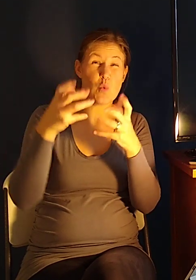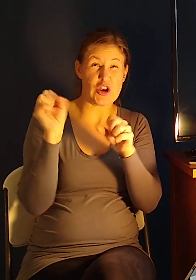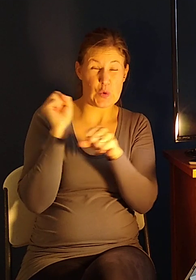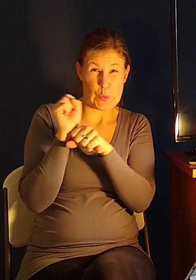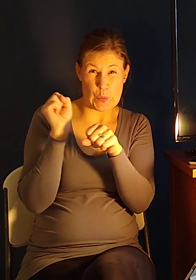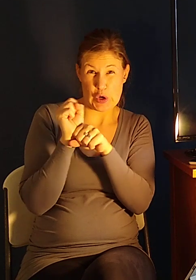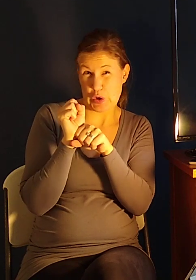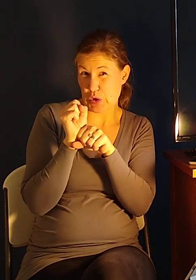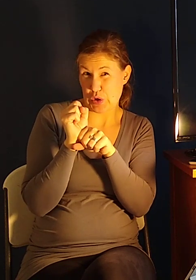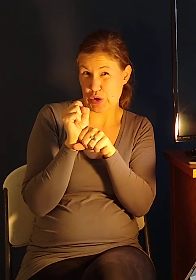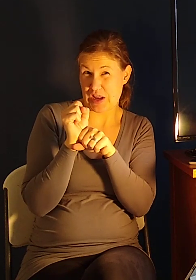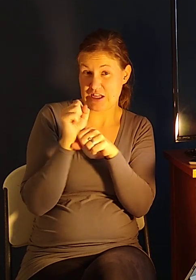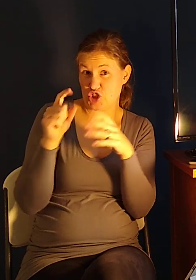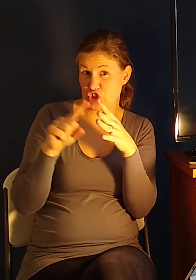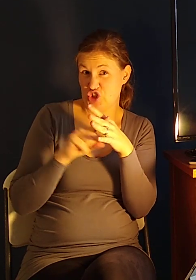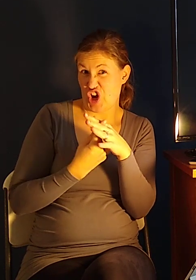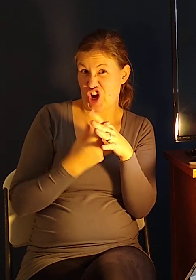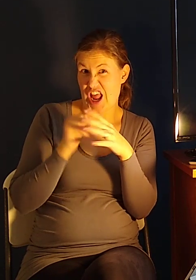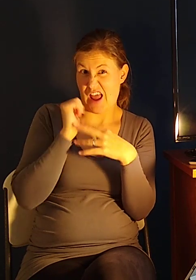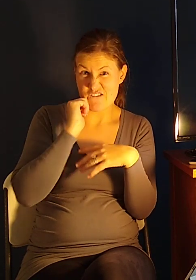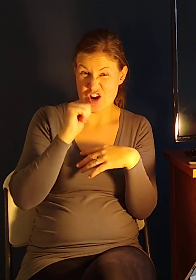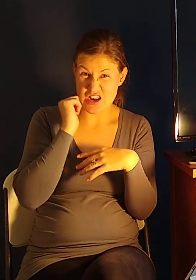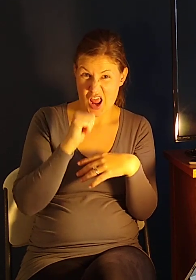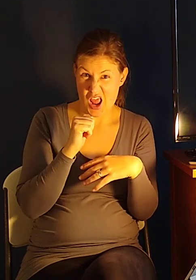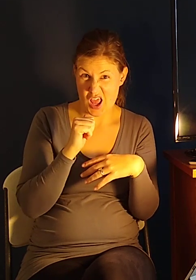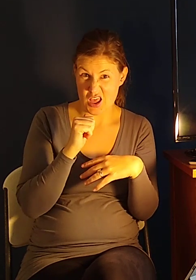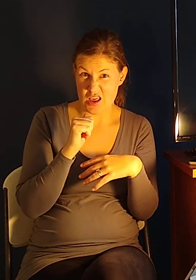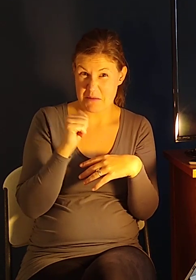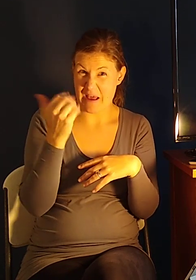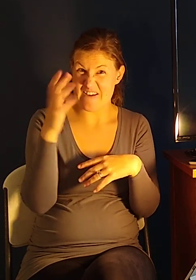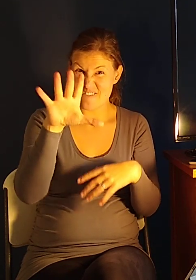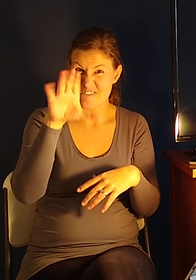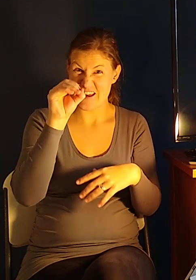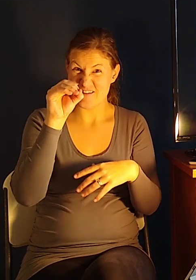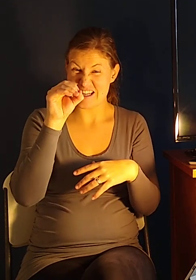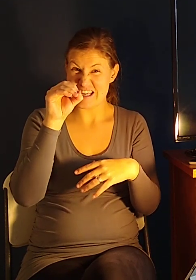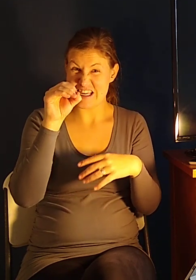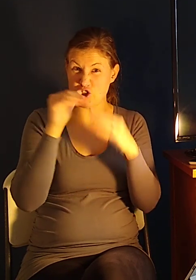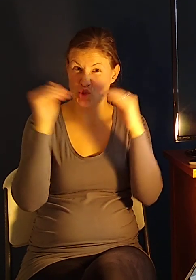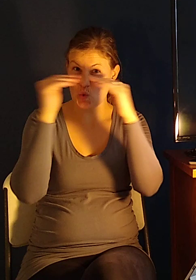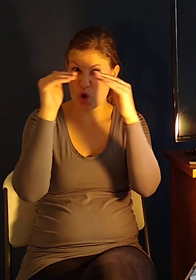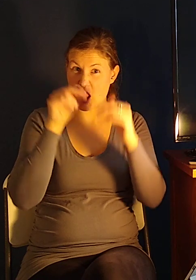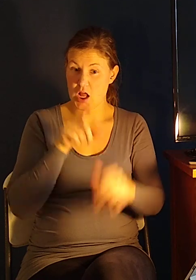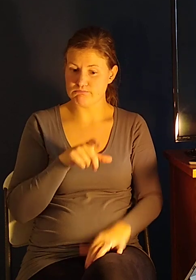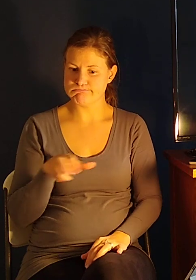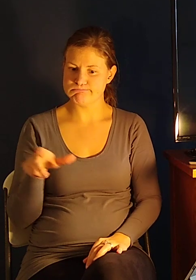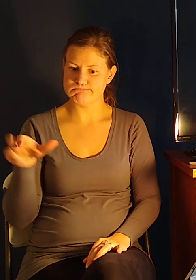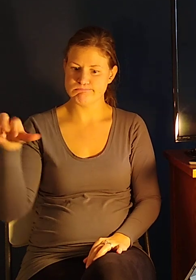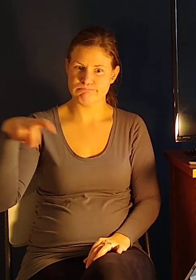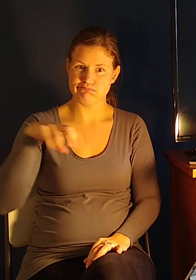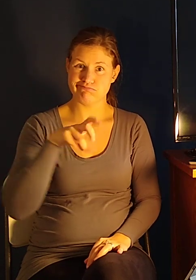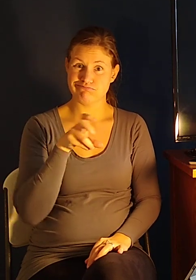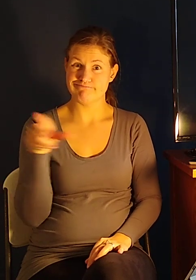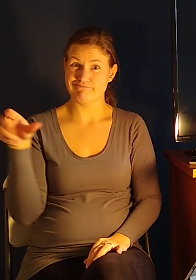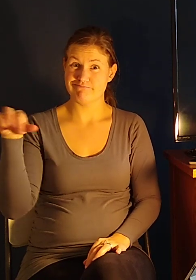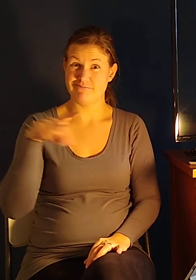worker that started off your day by a 50-story stair climb?